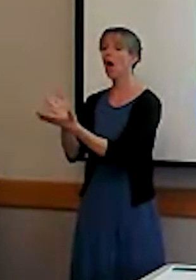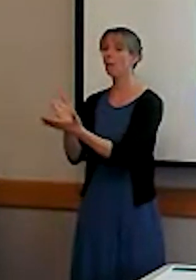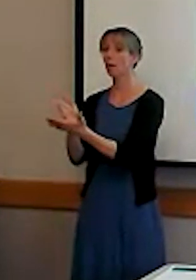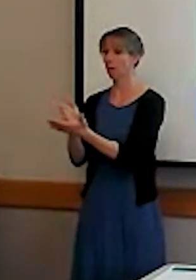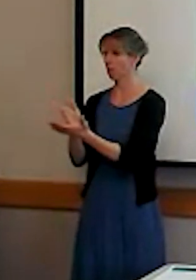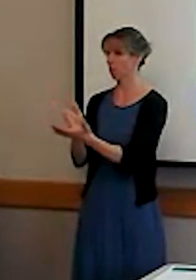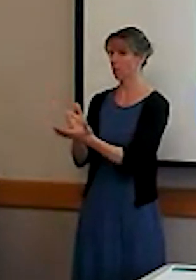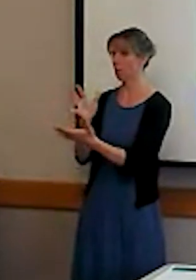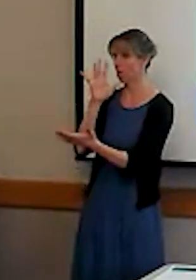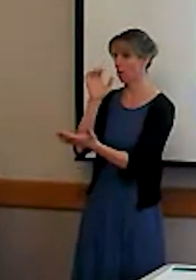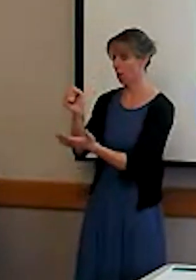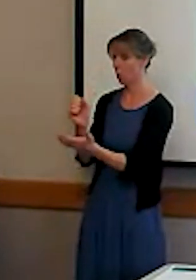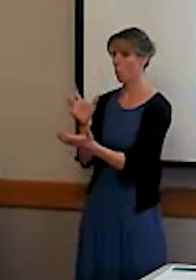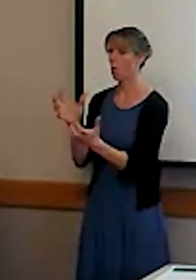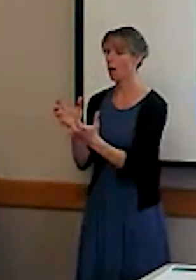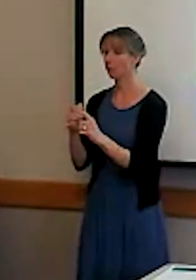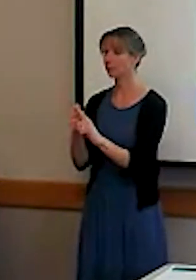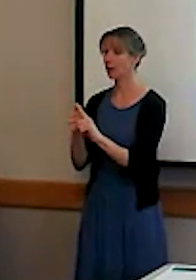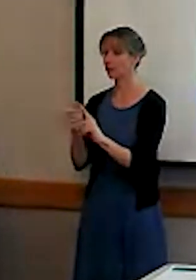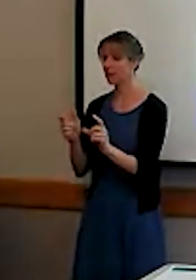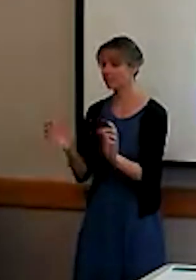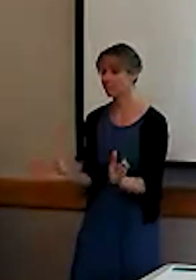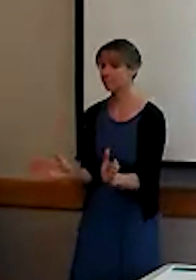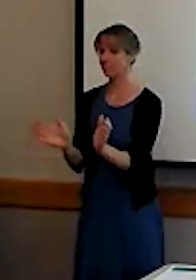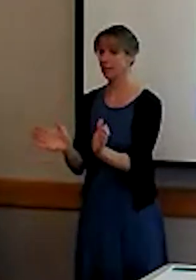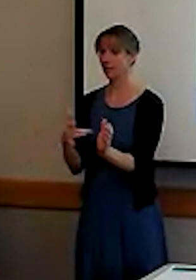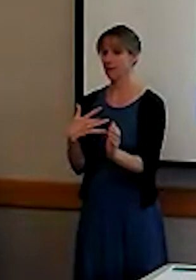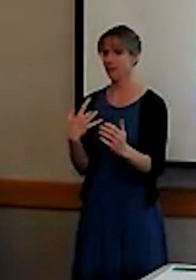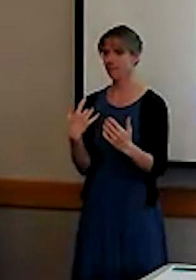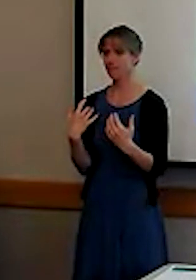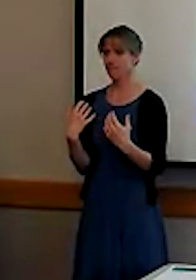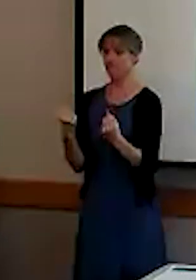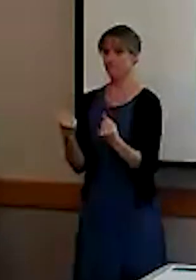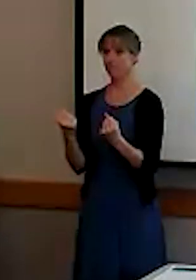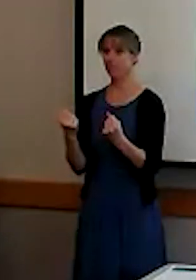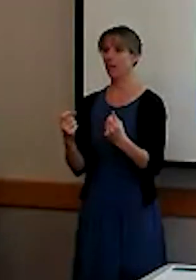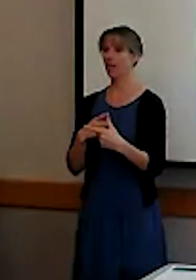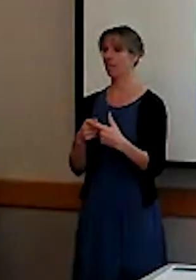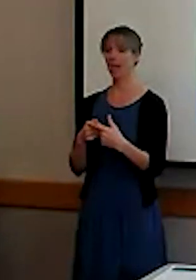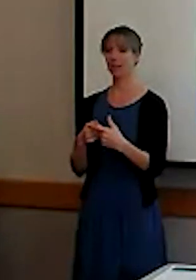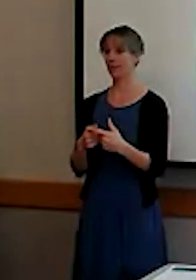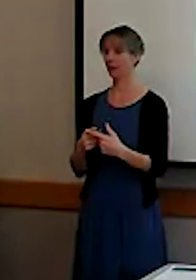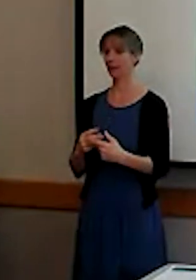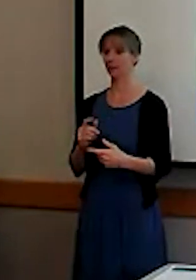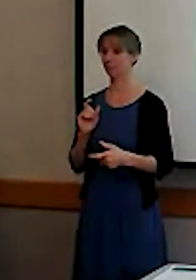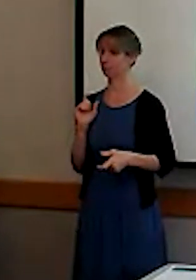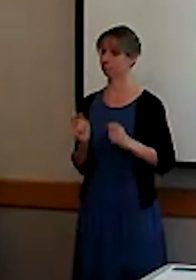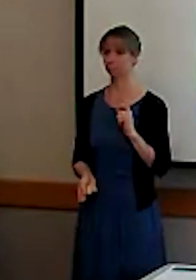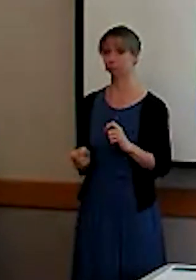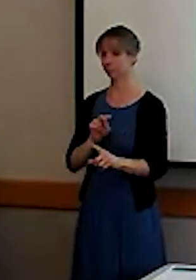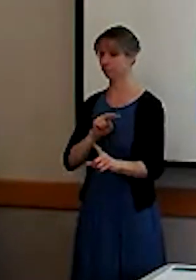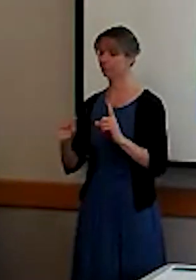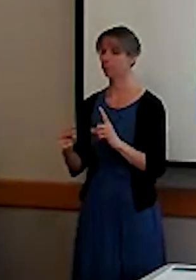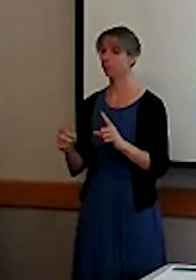he wanted to do it. He just needed that little boost of confidence. And then that made all the difference.